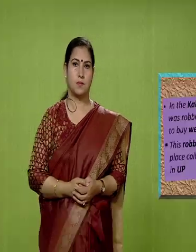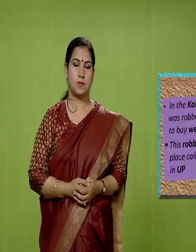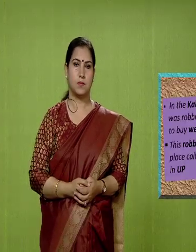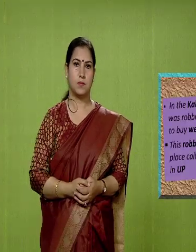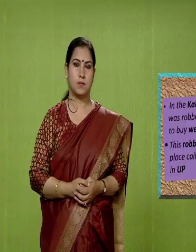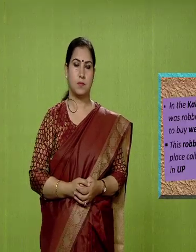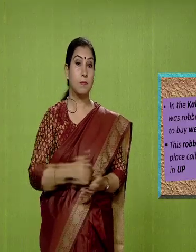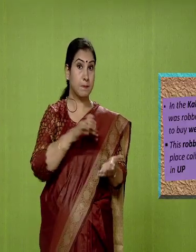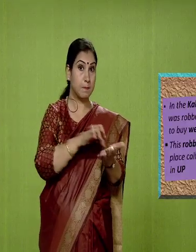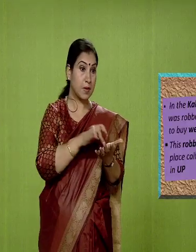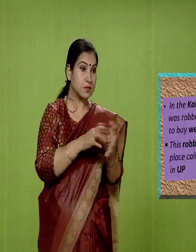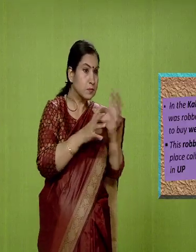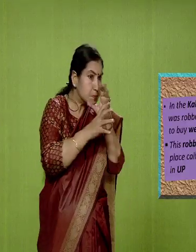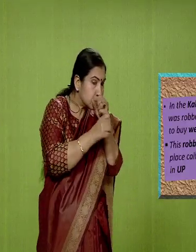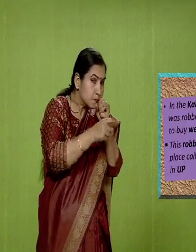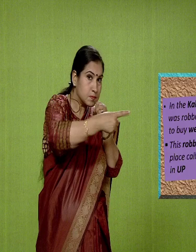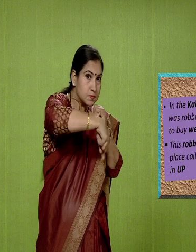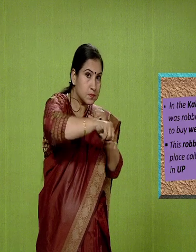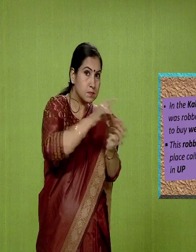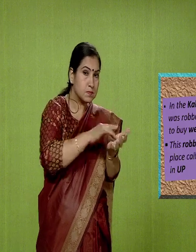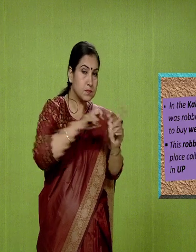In the Kakori conspiracy,